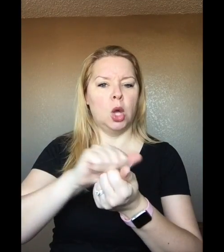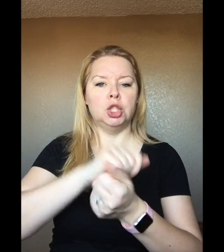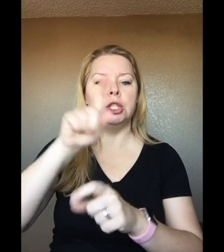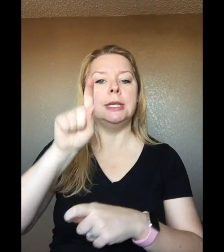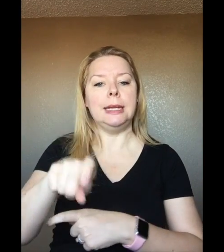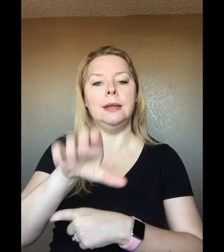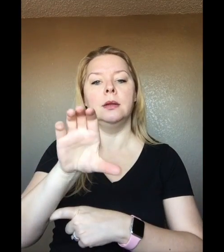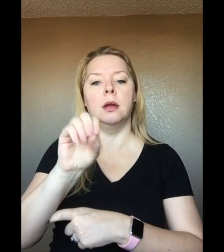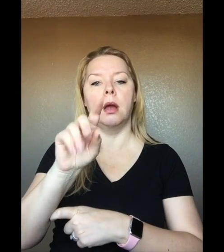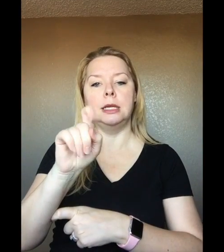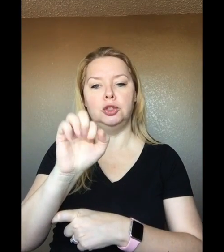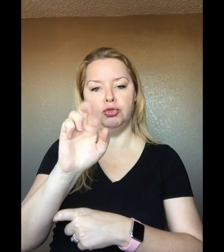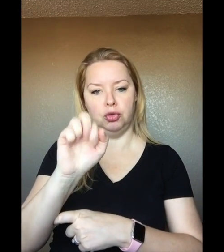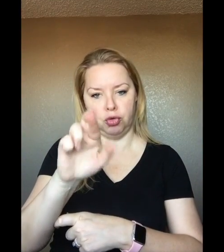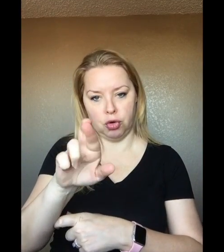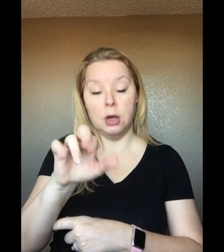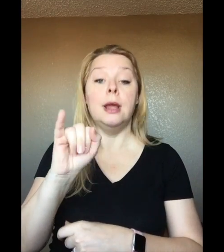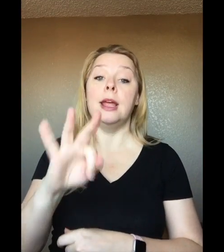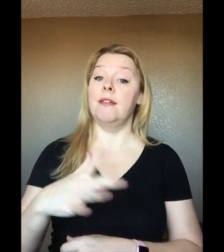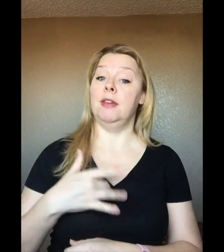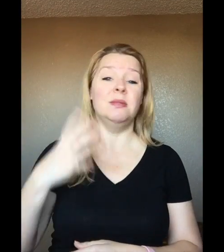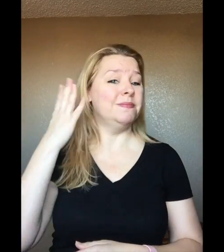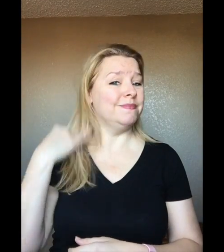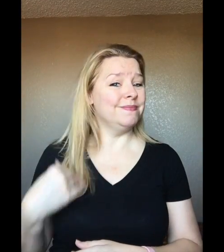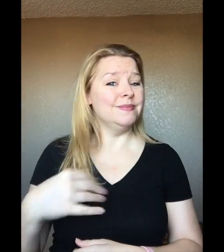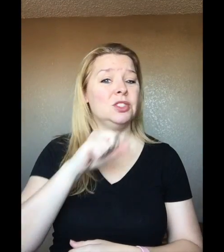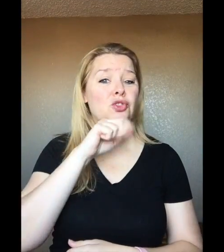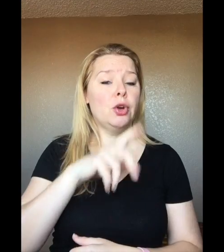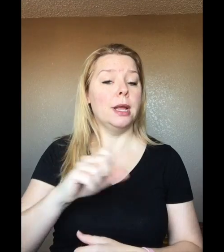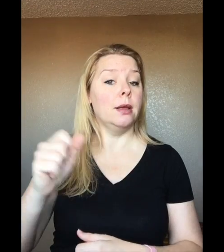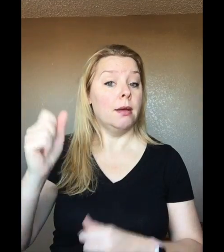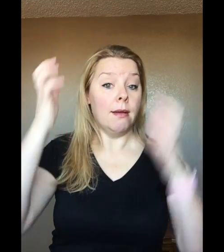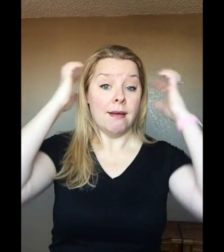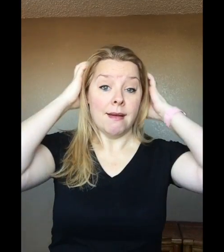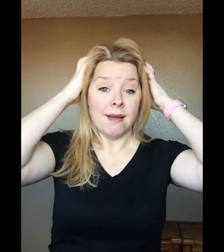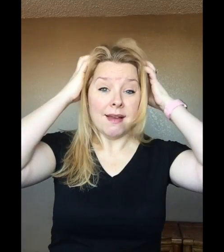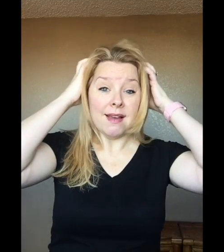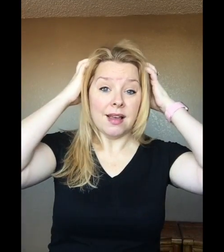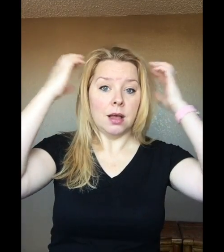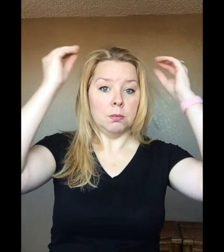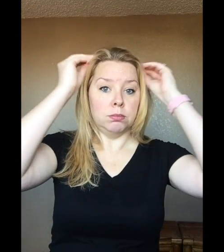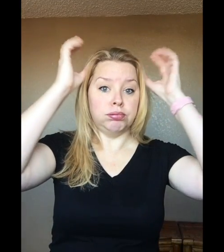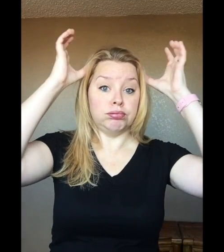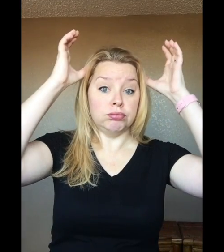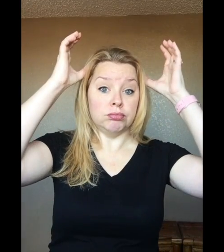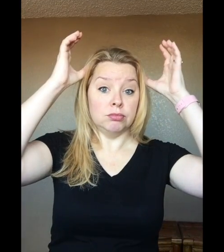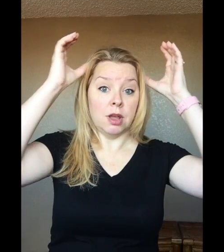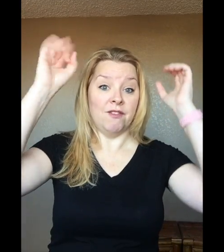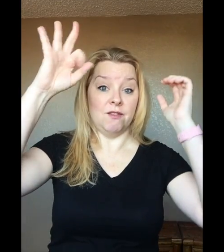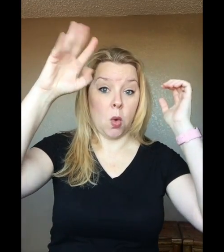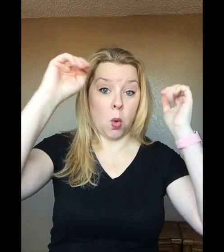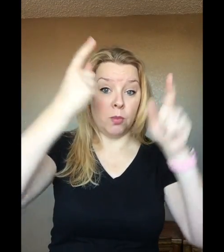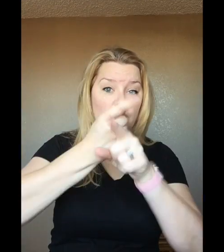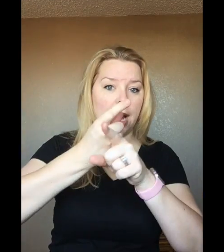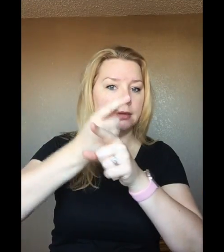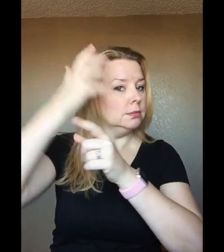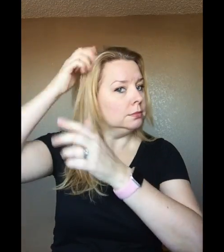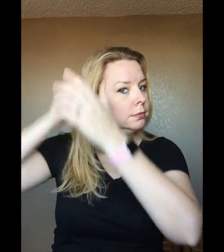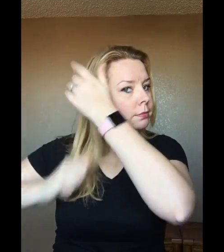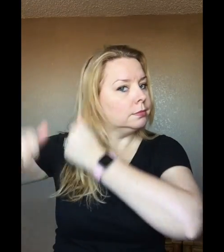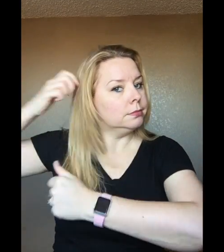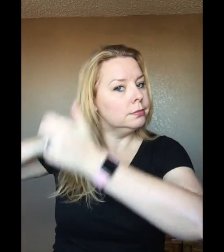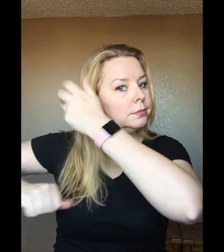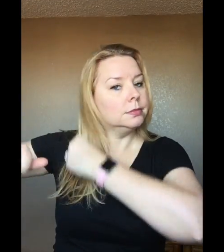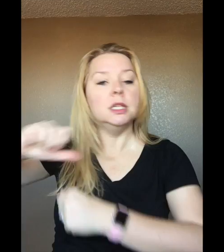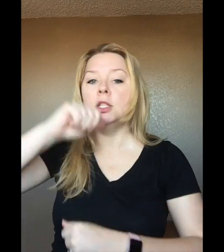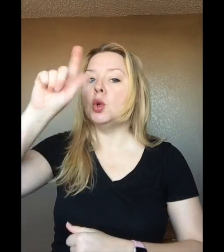need to be is conditioned. If you feel like the ends are dirty, all that foam that you've gotten from washing your hair, just